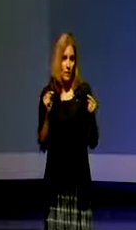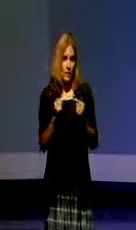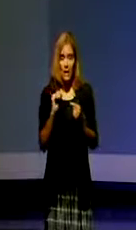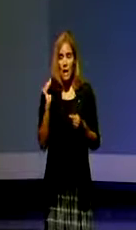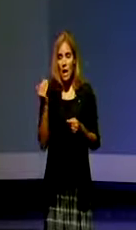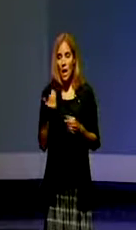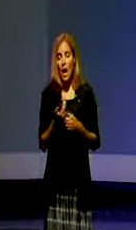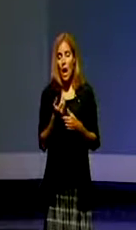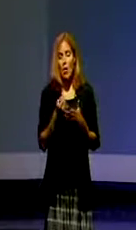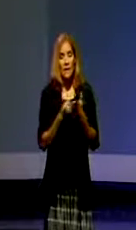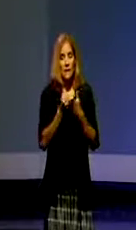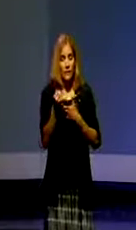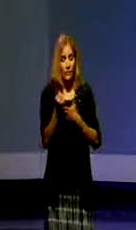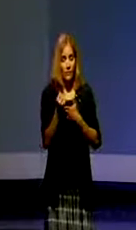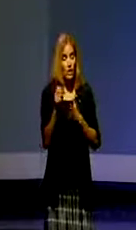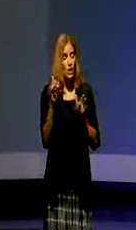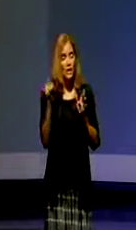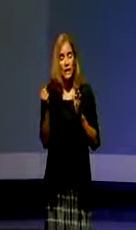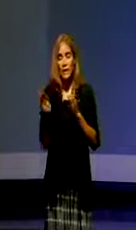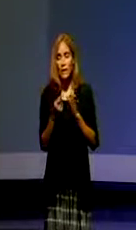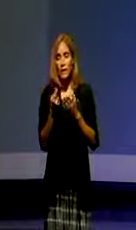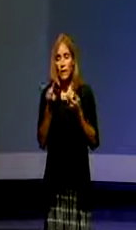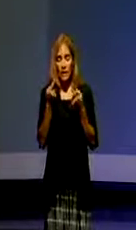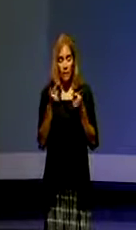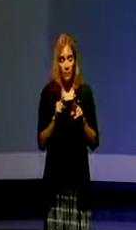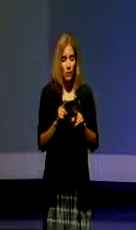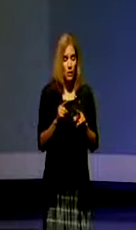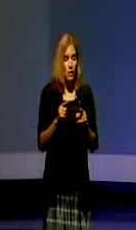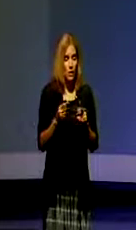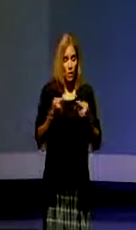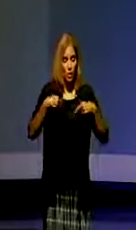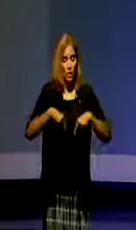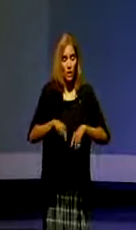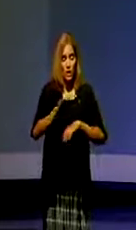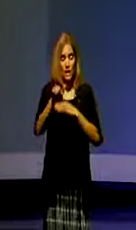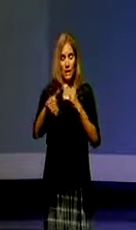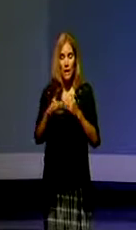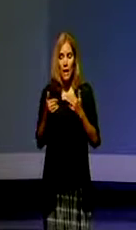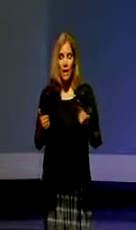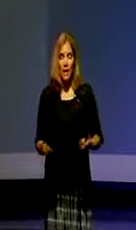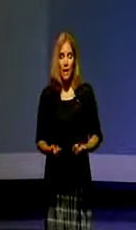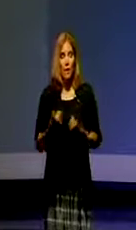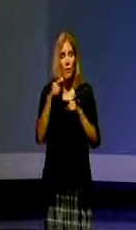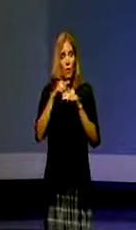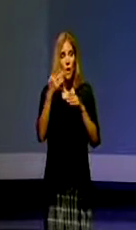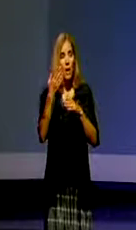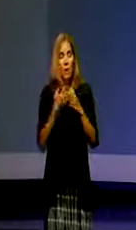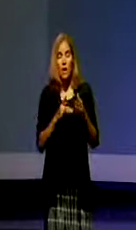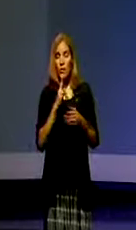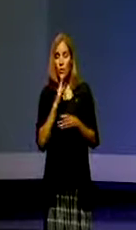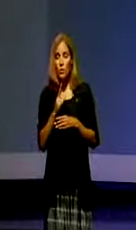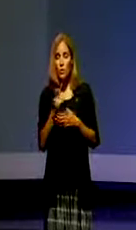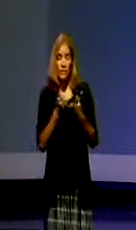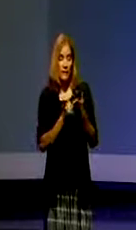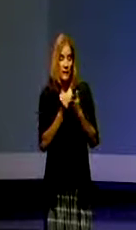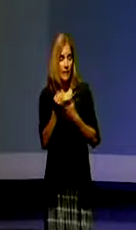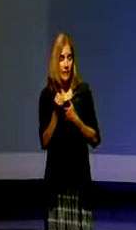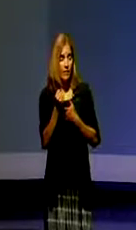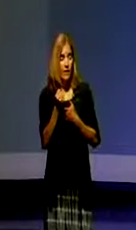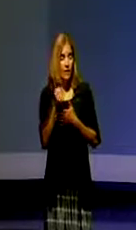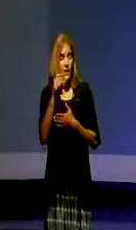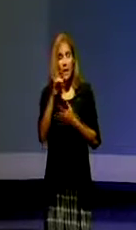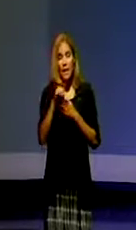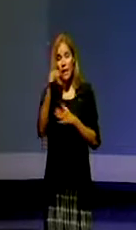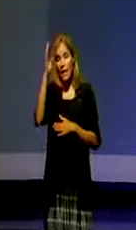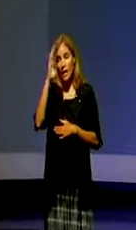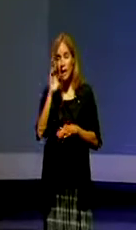our sanctification is something that takes place over our entire life. But part of the truth of sanctification is that